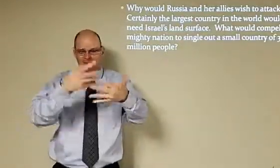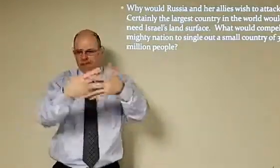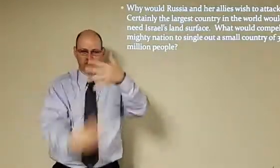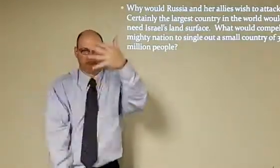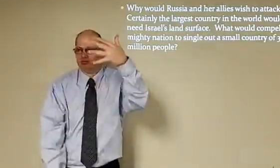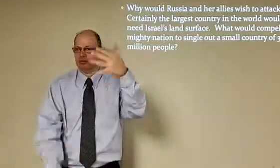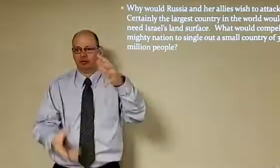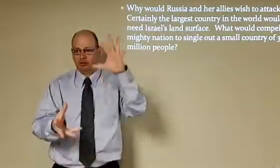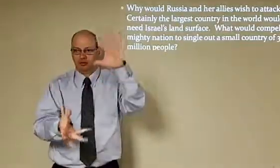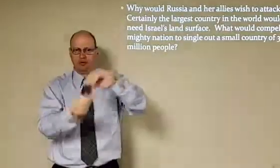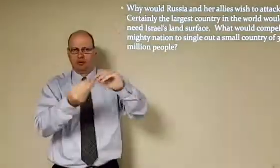Shem and Japheth.